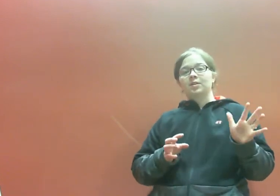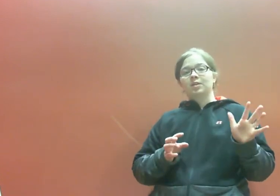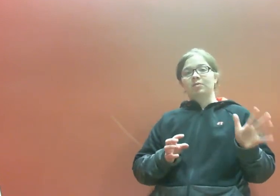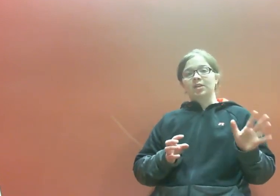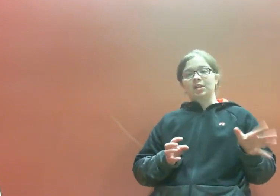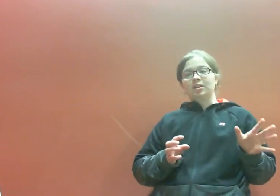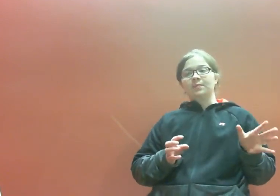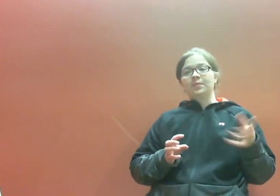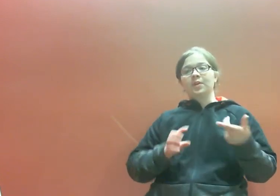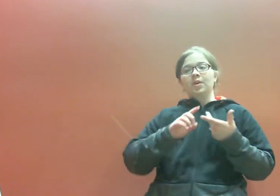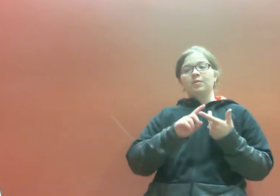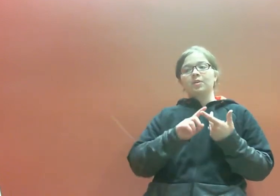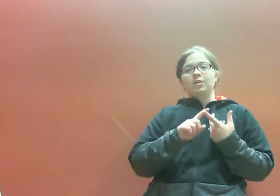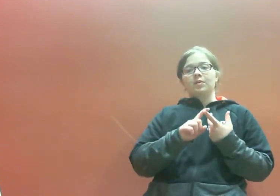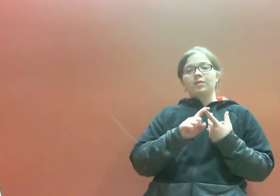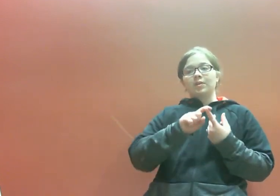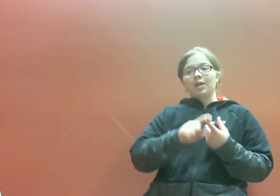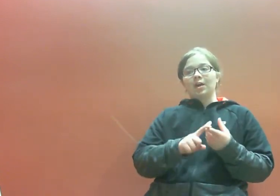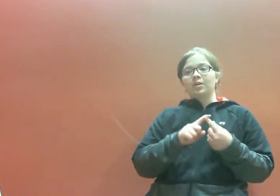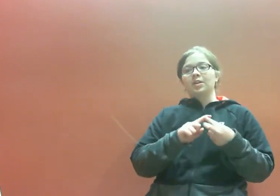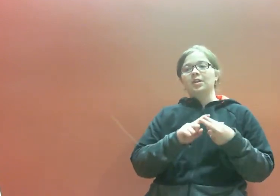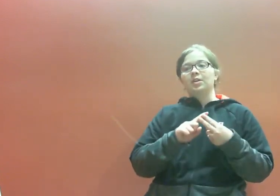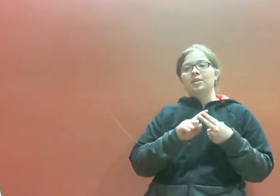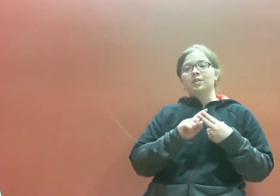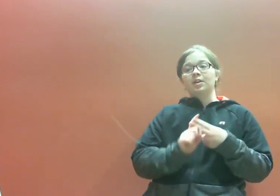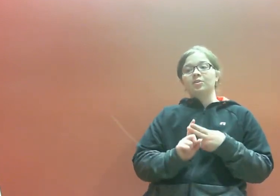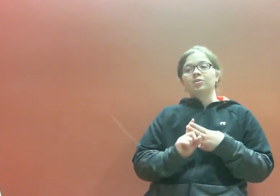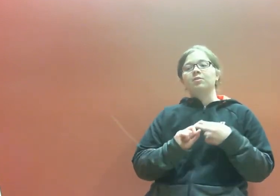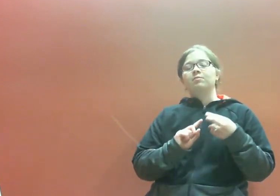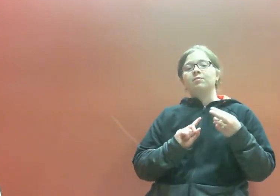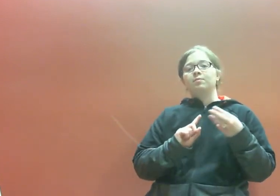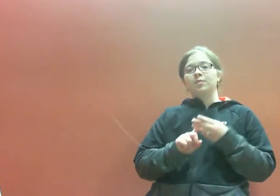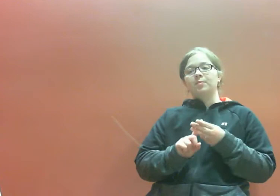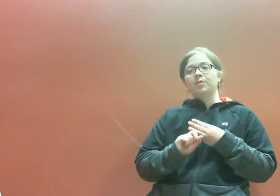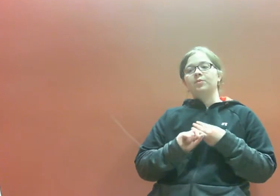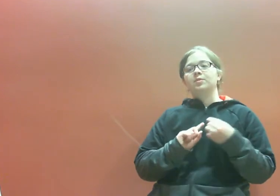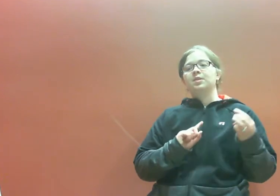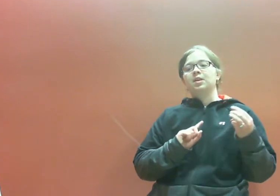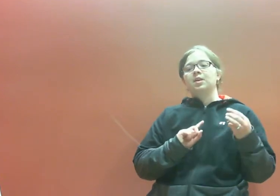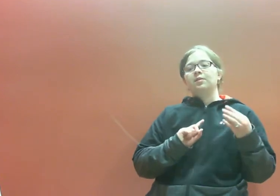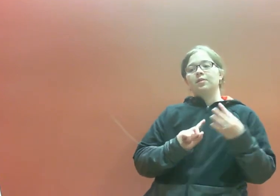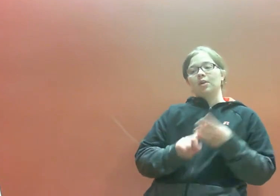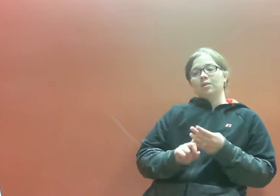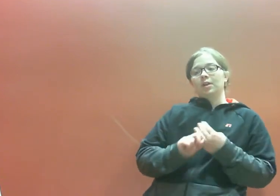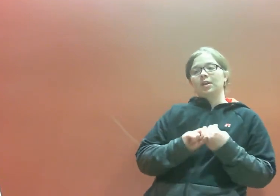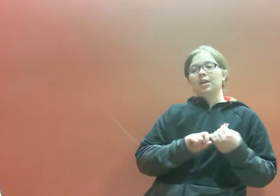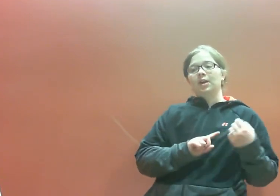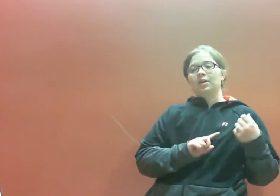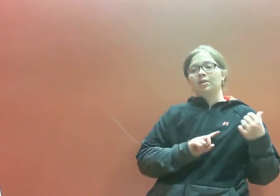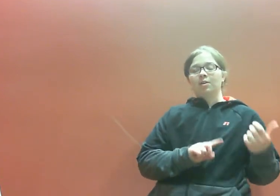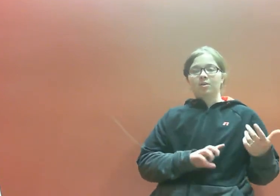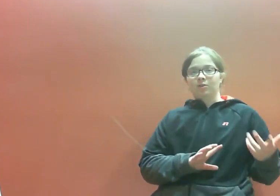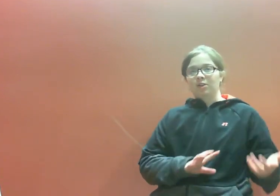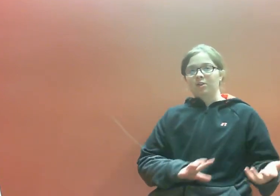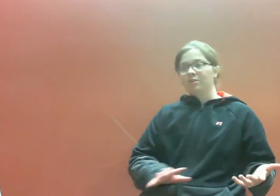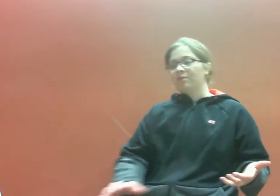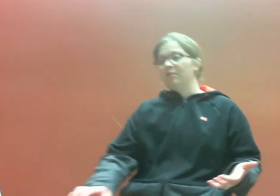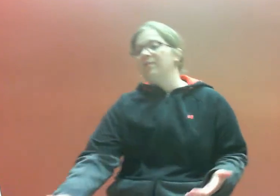human ear. We're going to go over the outer ear, the eardrum, the bones, the cochlea, and the auditory nerve.